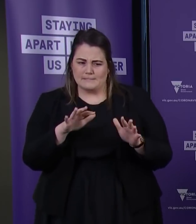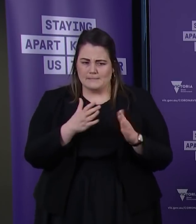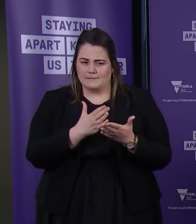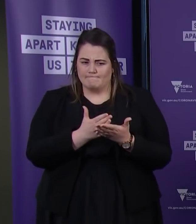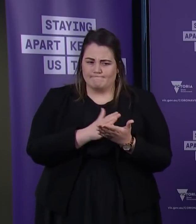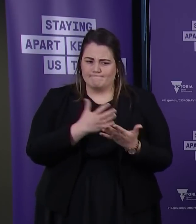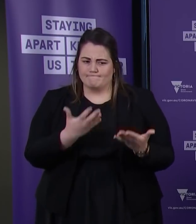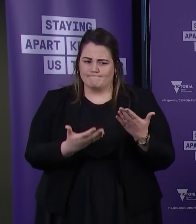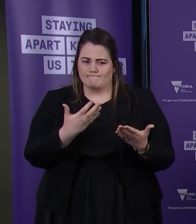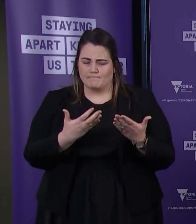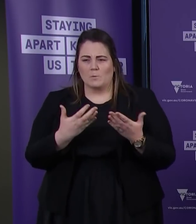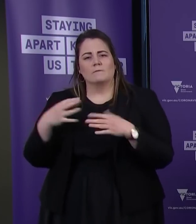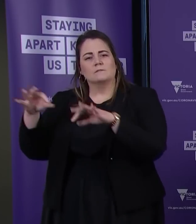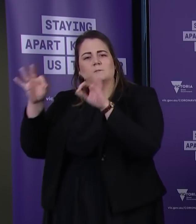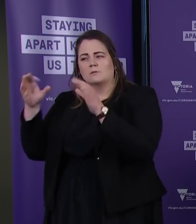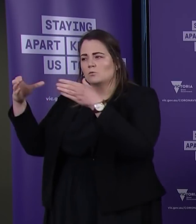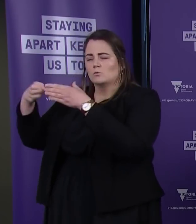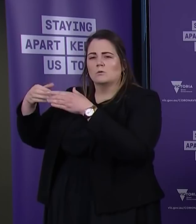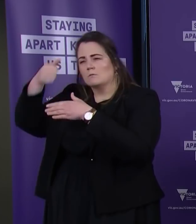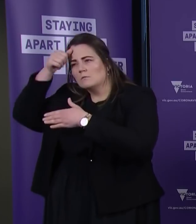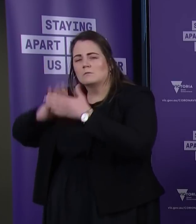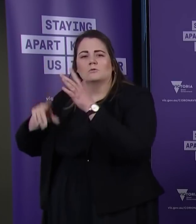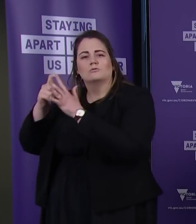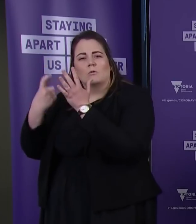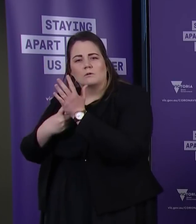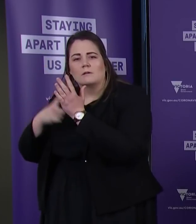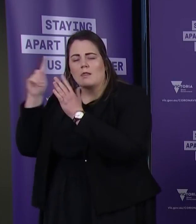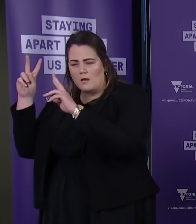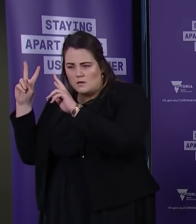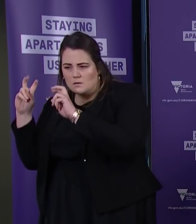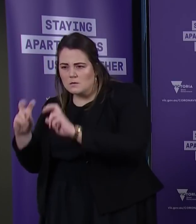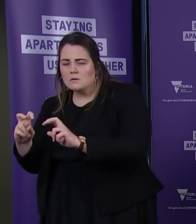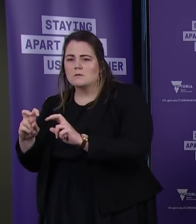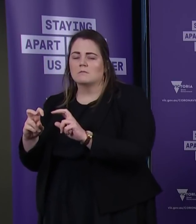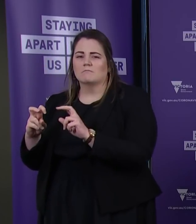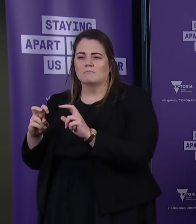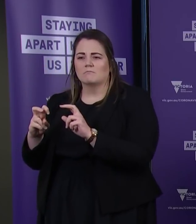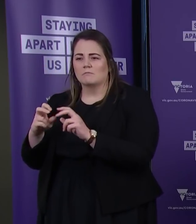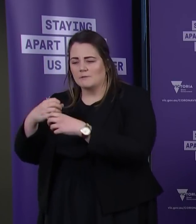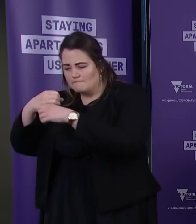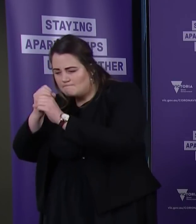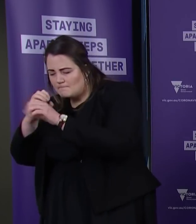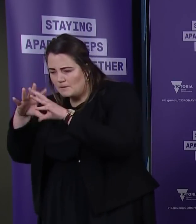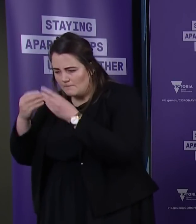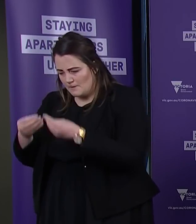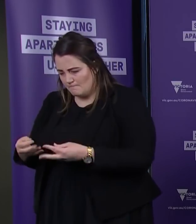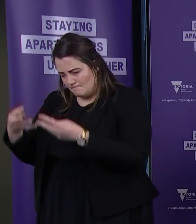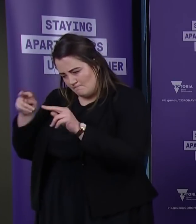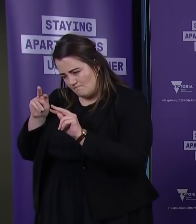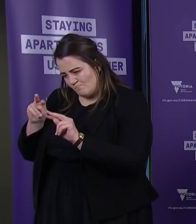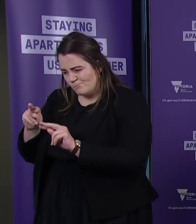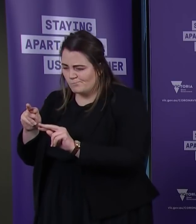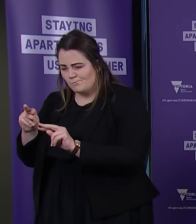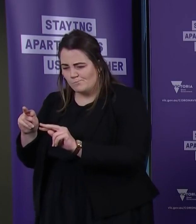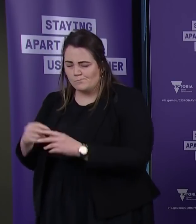review panel looks at the pathology results, exactly the details of those results.